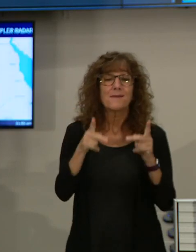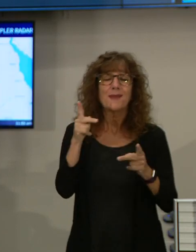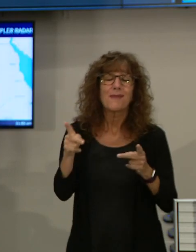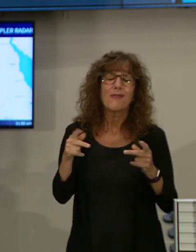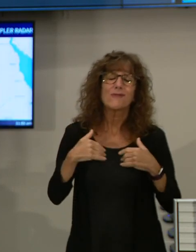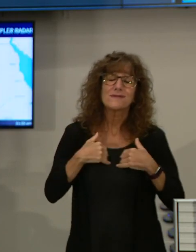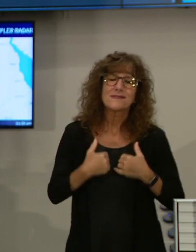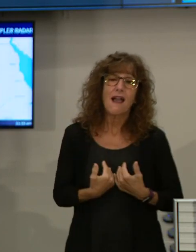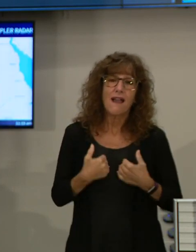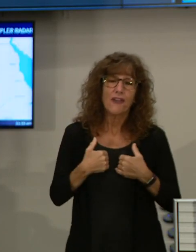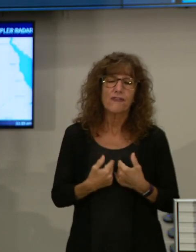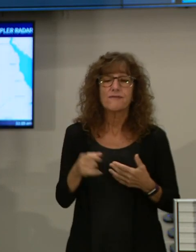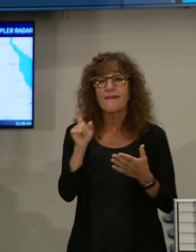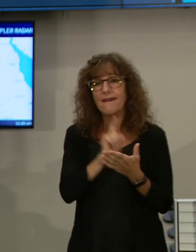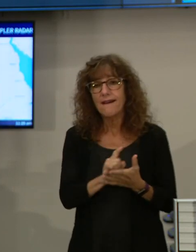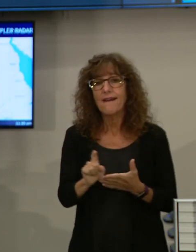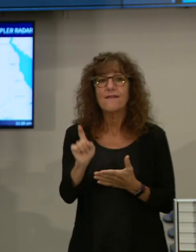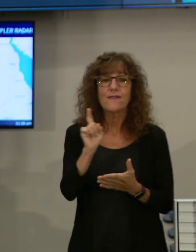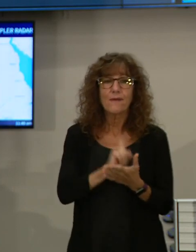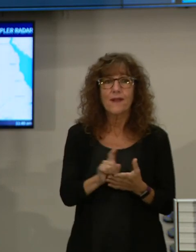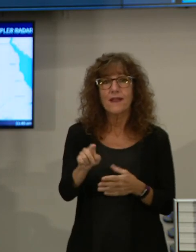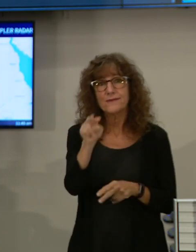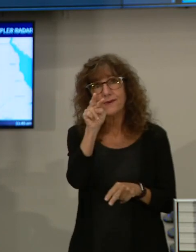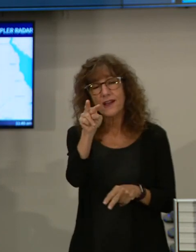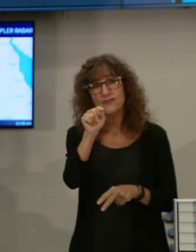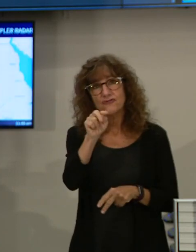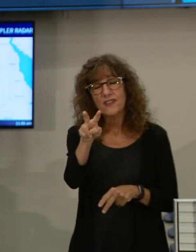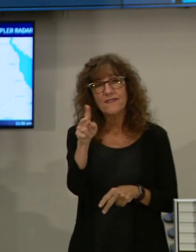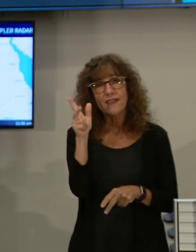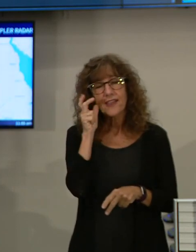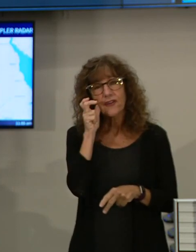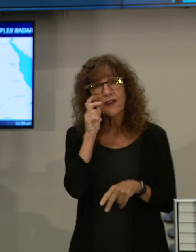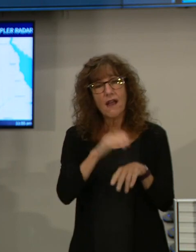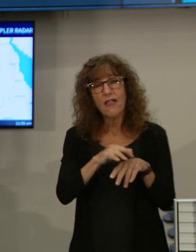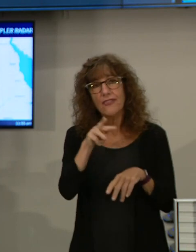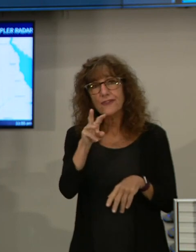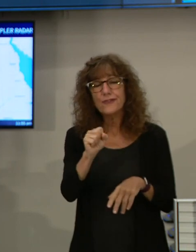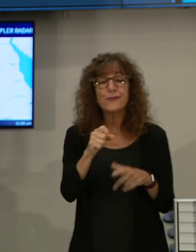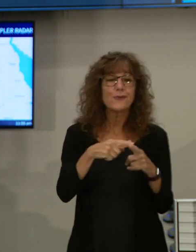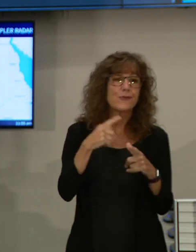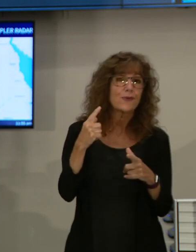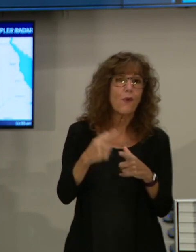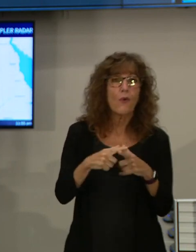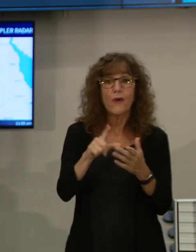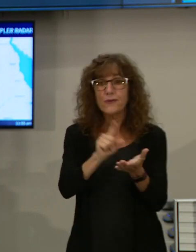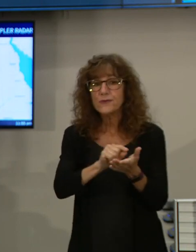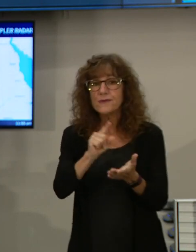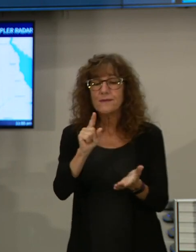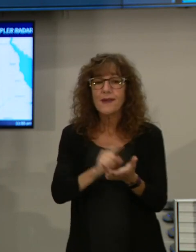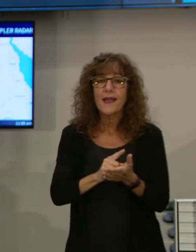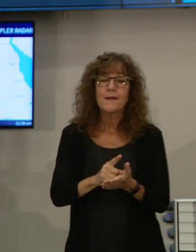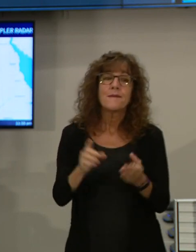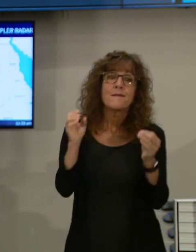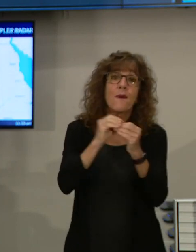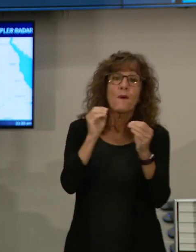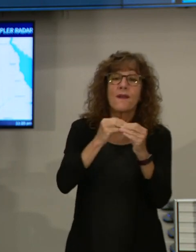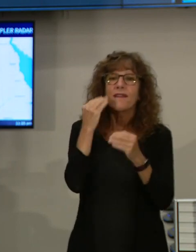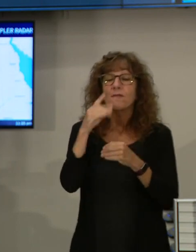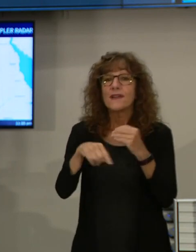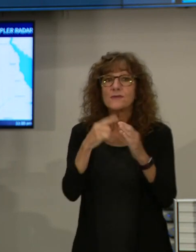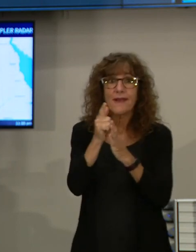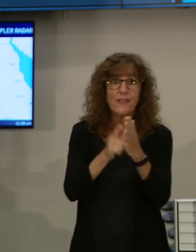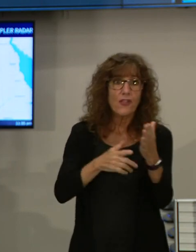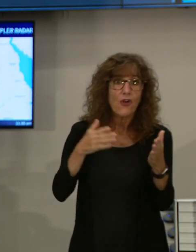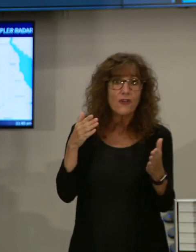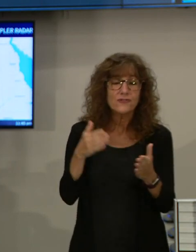fatigued of every week turning on the television and hearing on the news or in a paper something more about the lawsuit